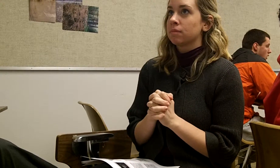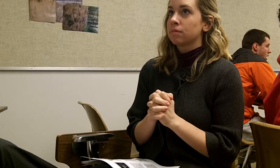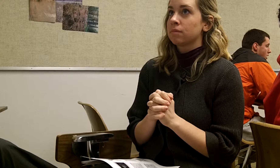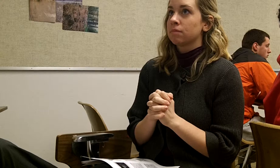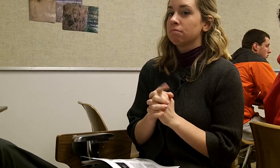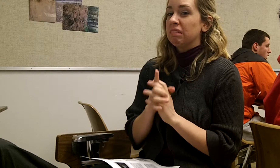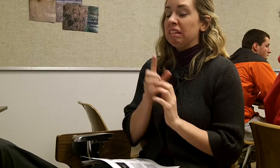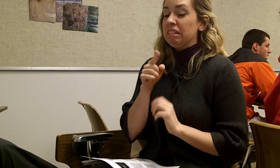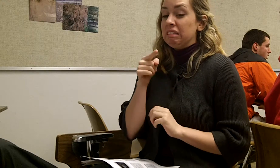learn now.